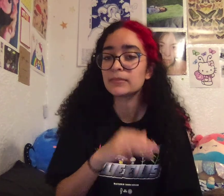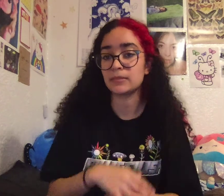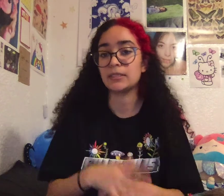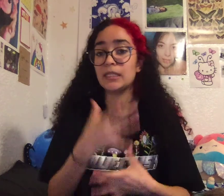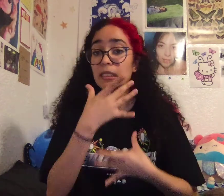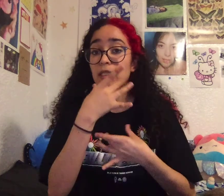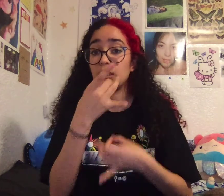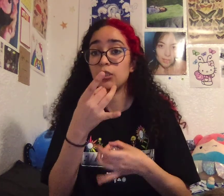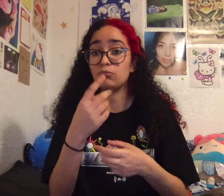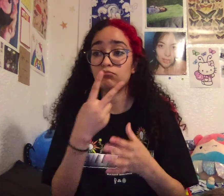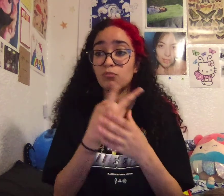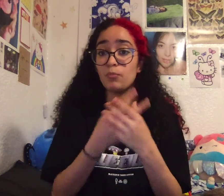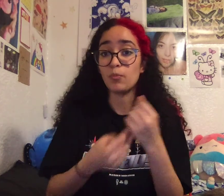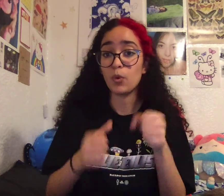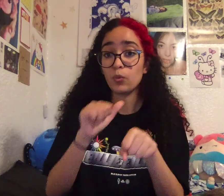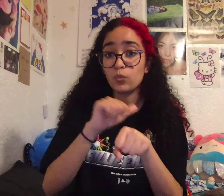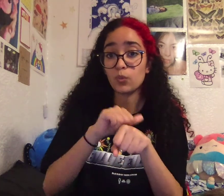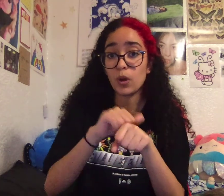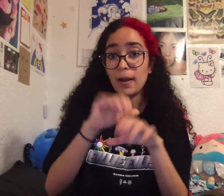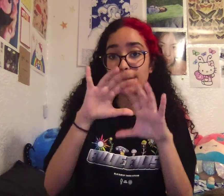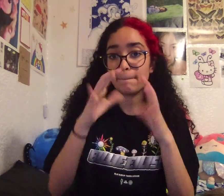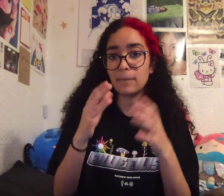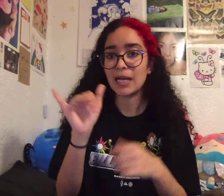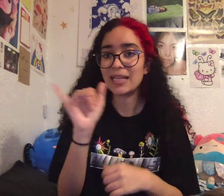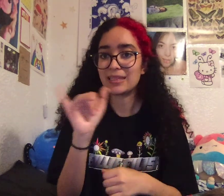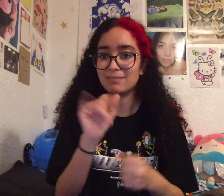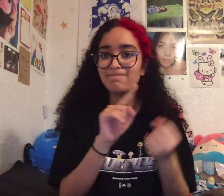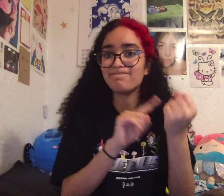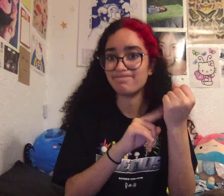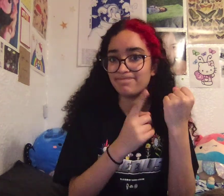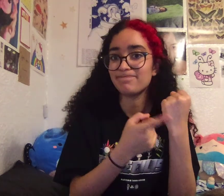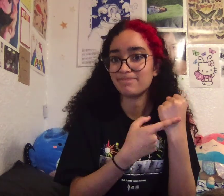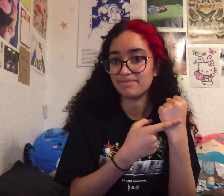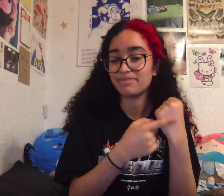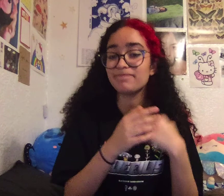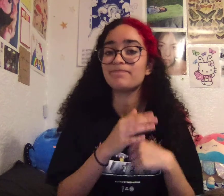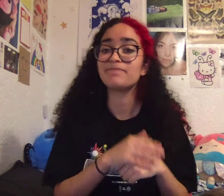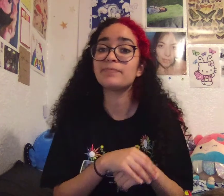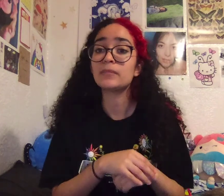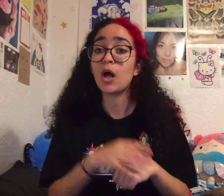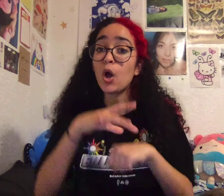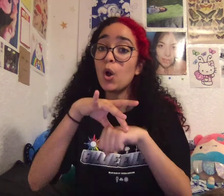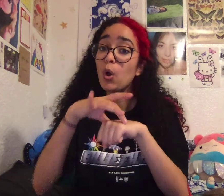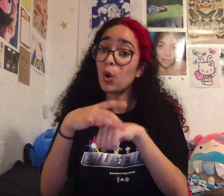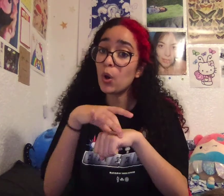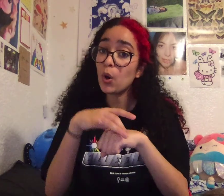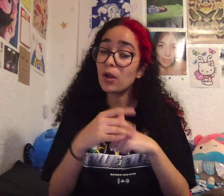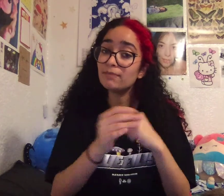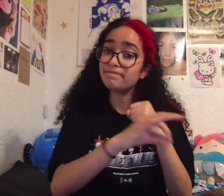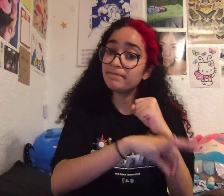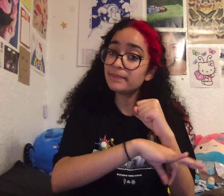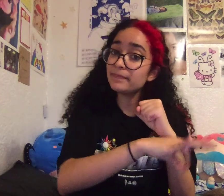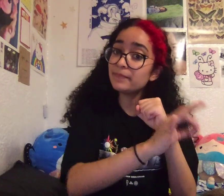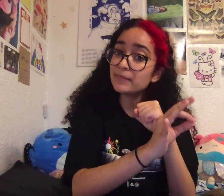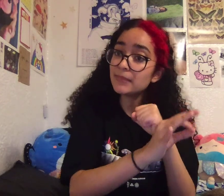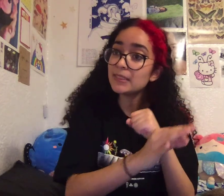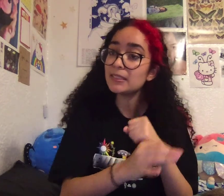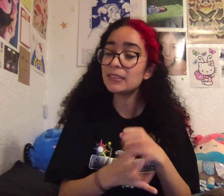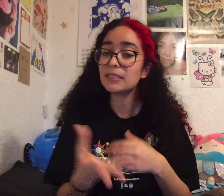both rocky planets, just like Mercury is, and Earth and Venus are made of similar rocks.